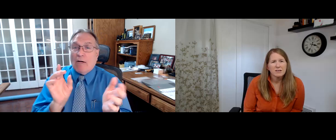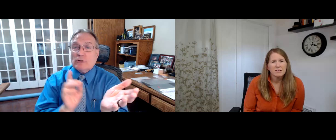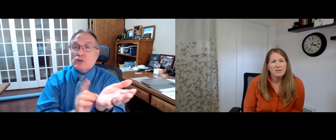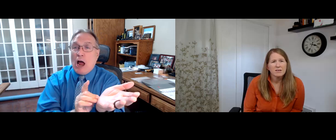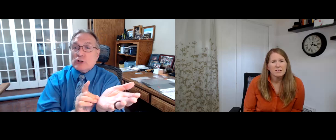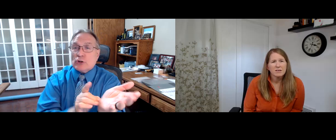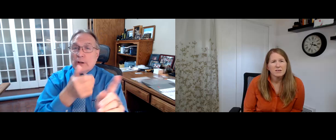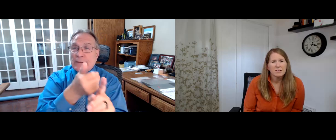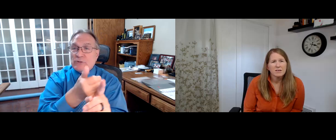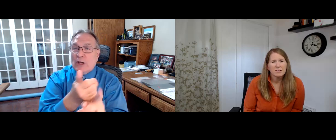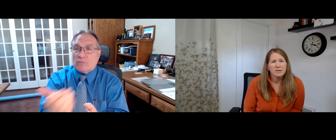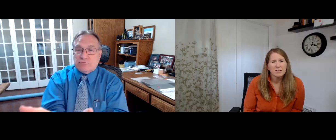a doctor himself,